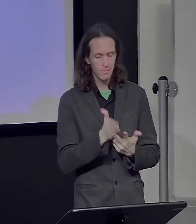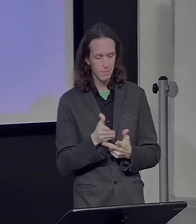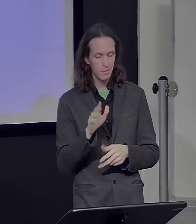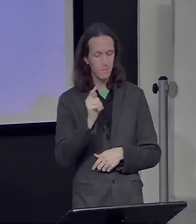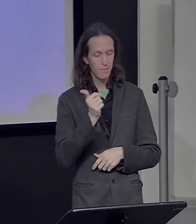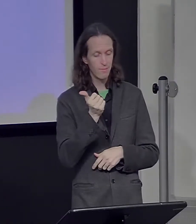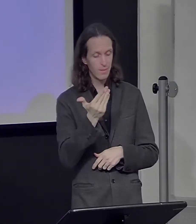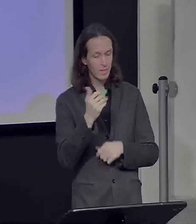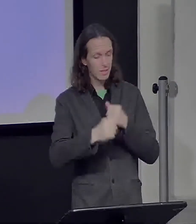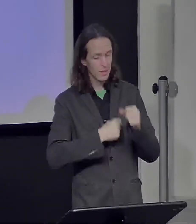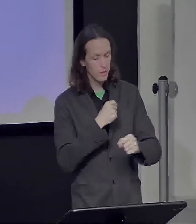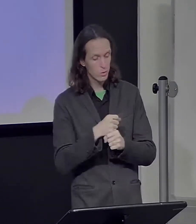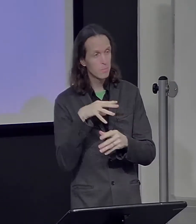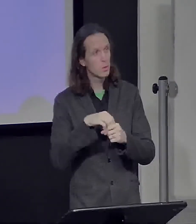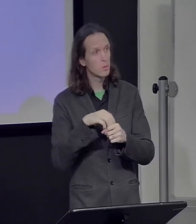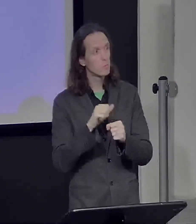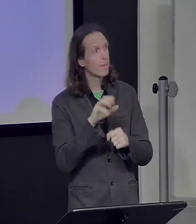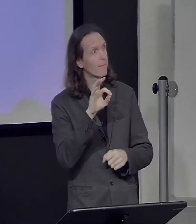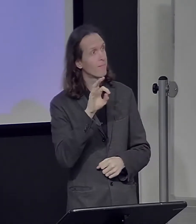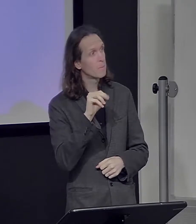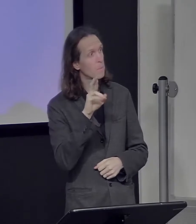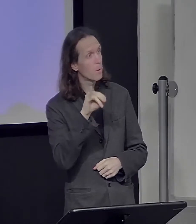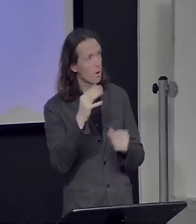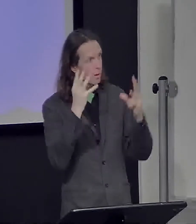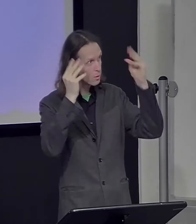animal electrophysiology,